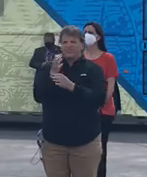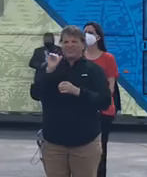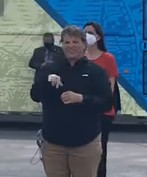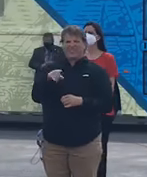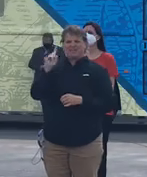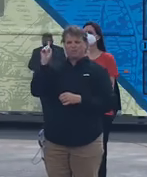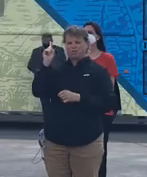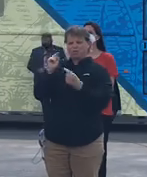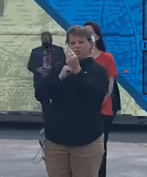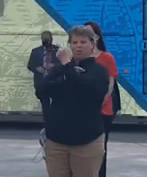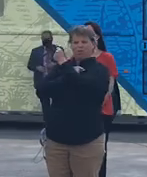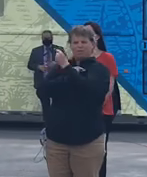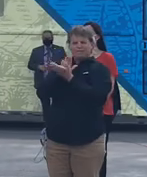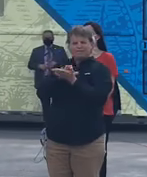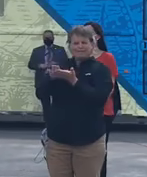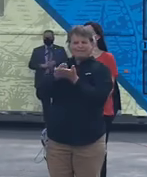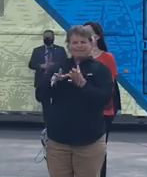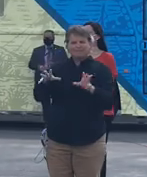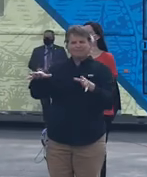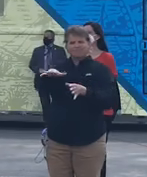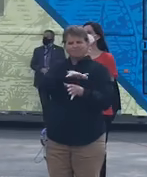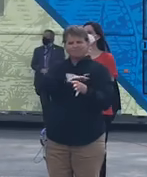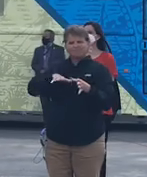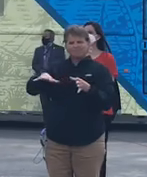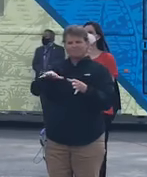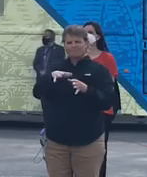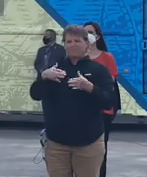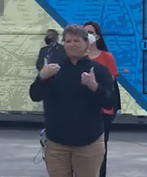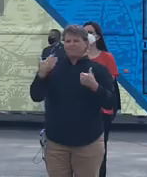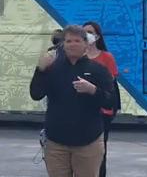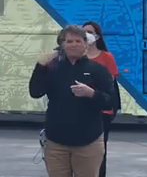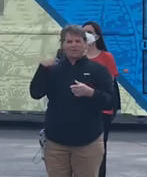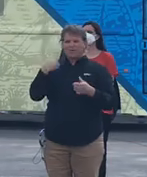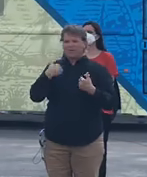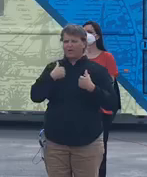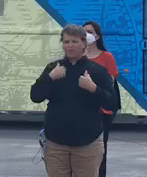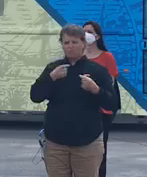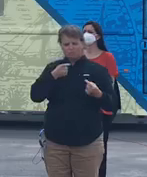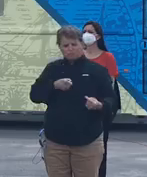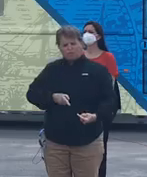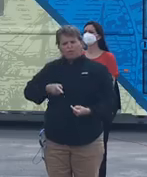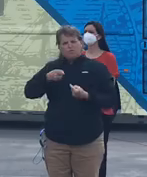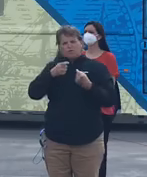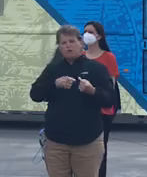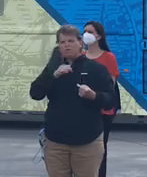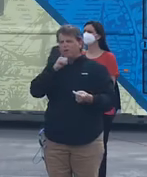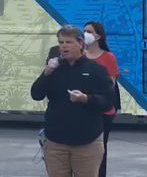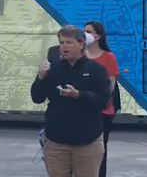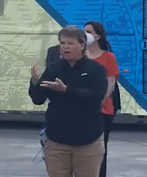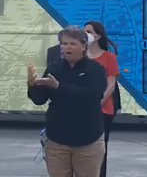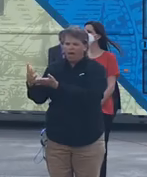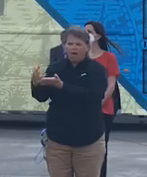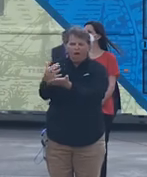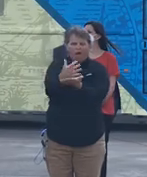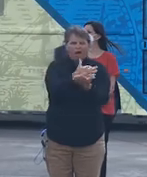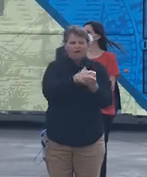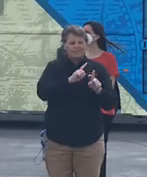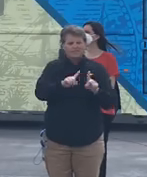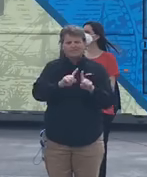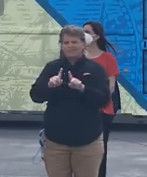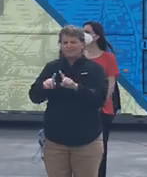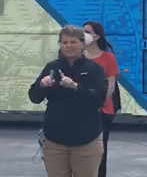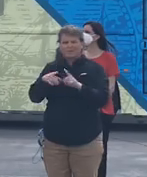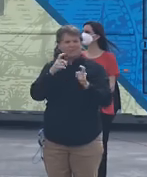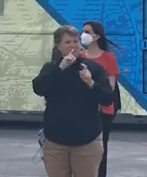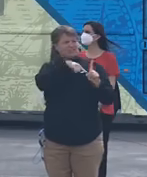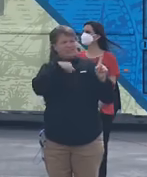what was going on. They specifically bought up a lot of this stuff, really to try to screw over the rest of the world, which they're going to need to pay for doing that.